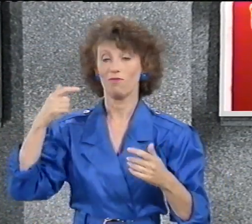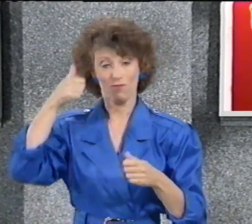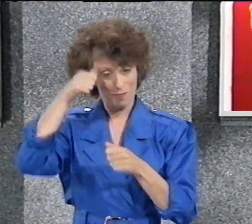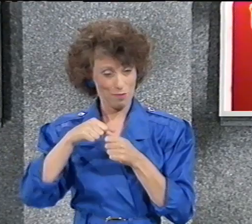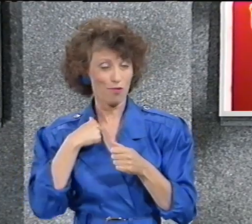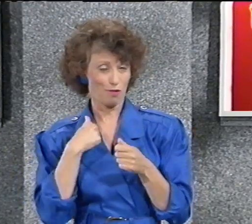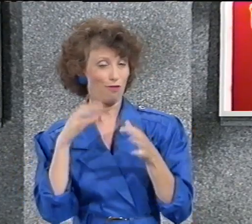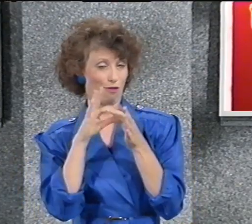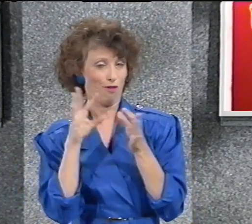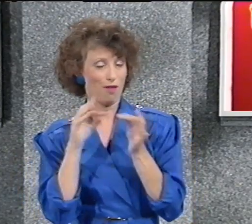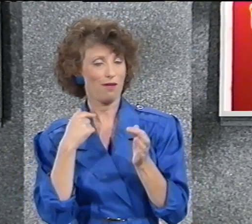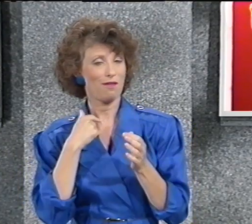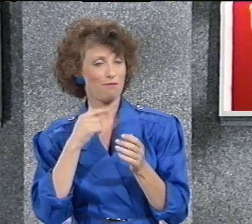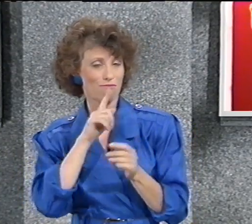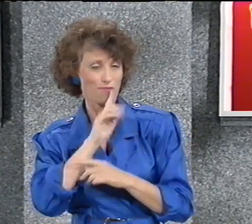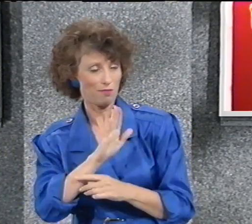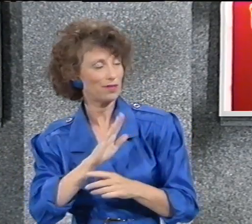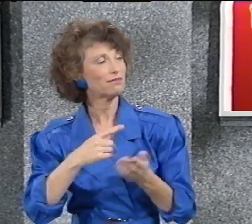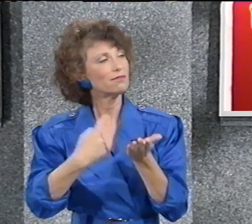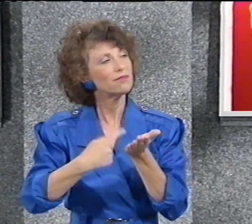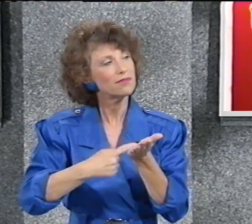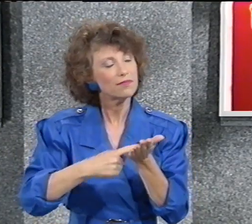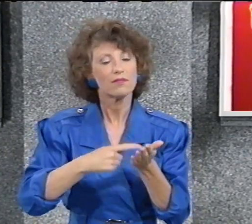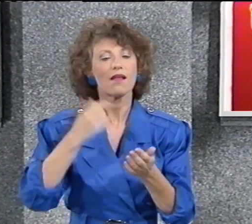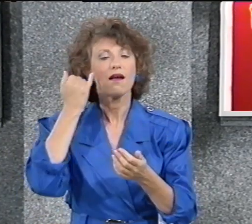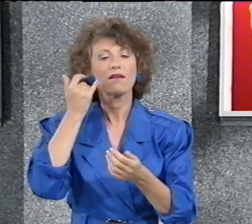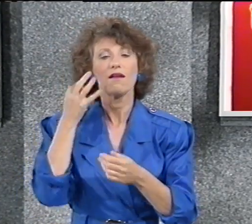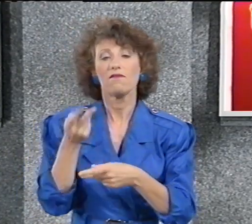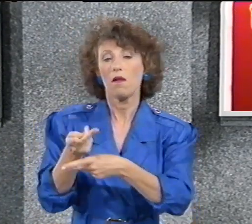Now, I promised you a discussion of loan signs.